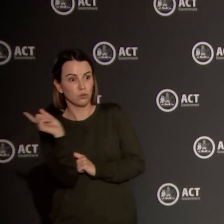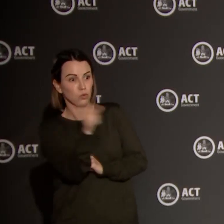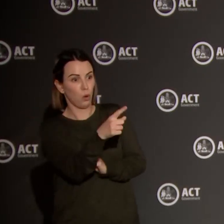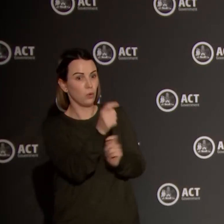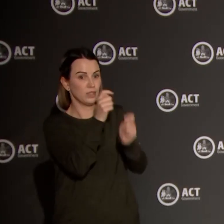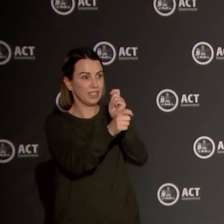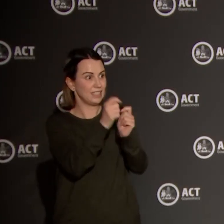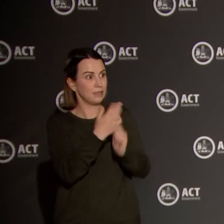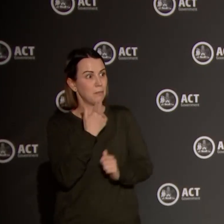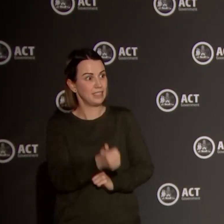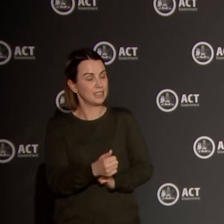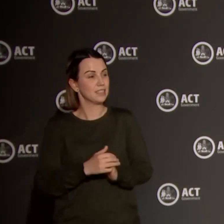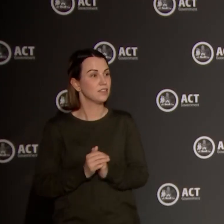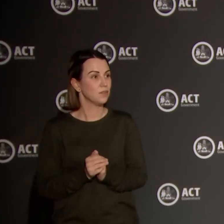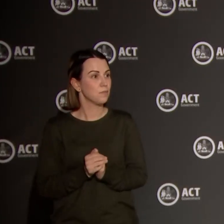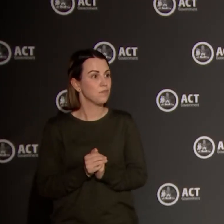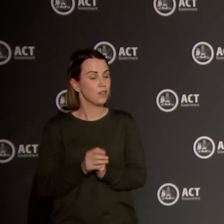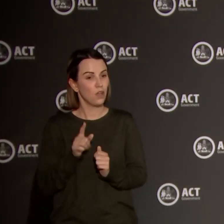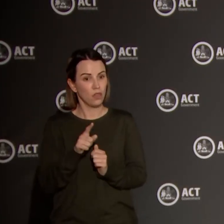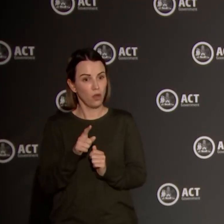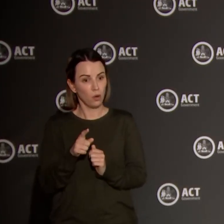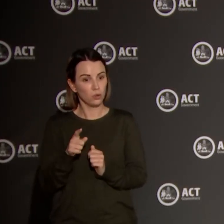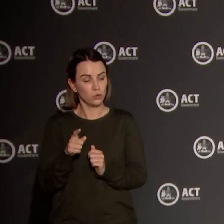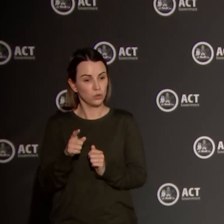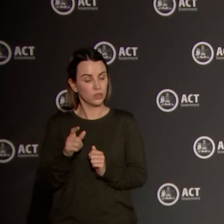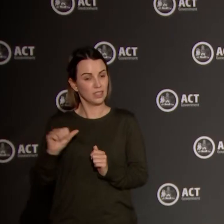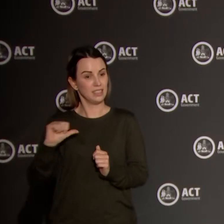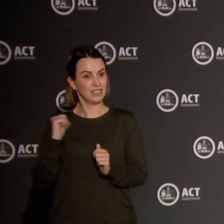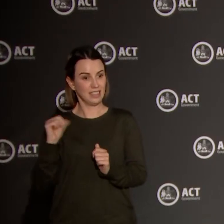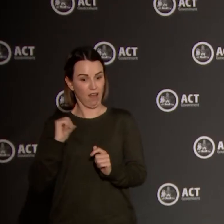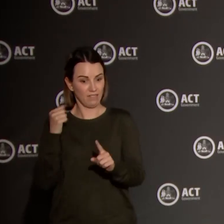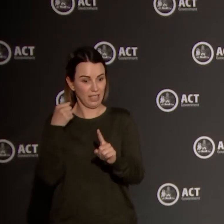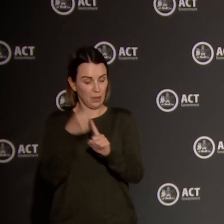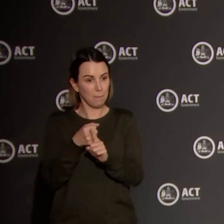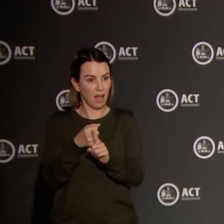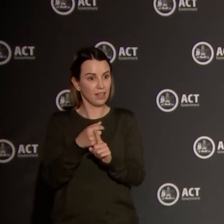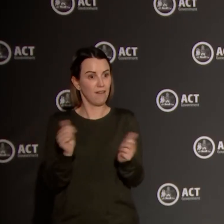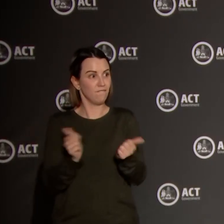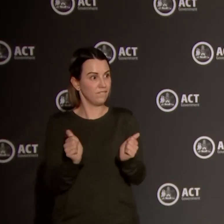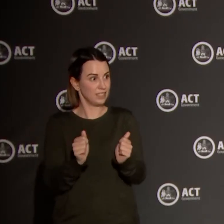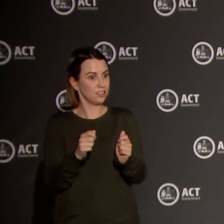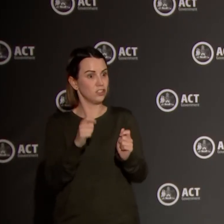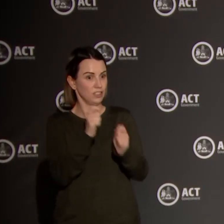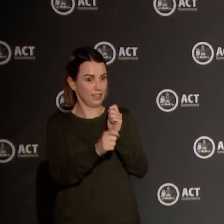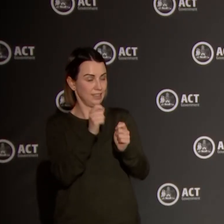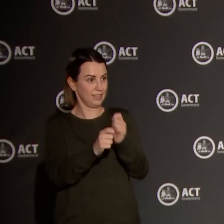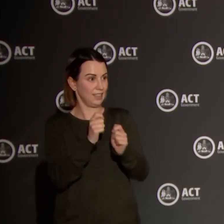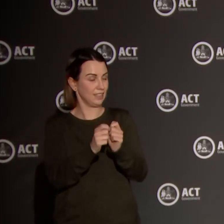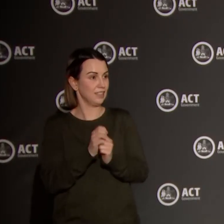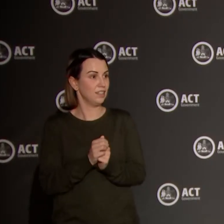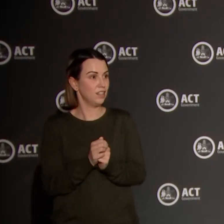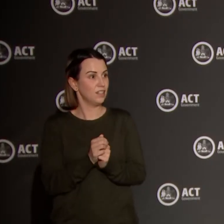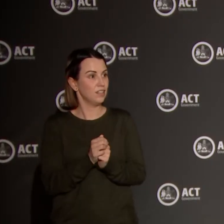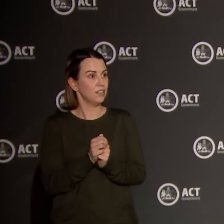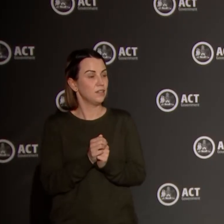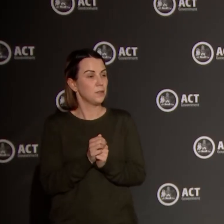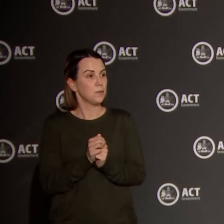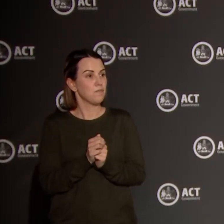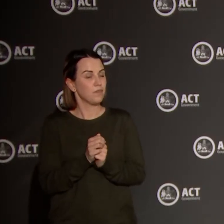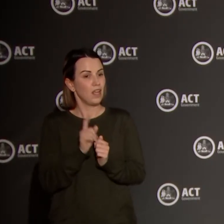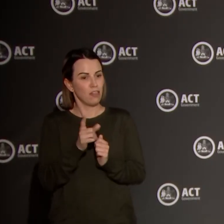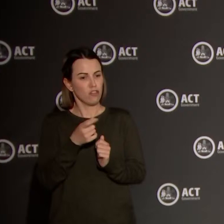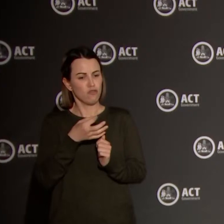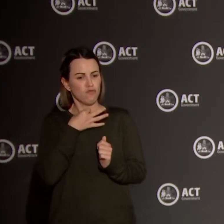testing undertaken. Those team members who have been impacted have all undergone testing at this point in time. And the